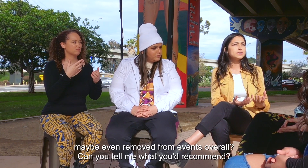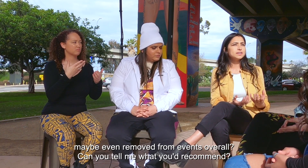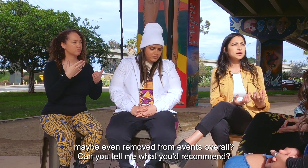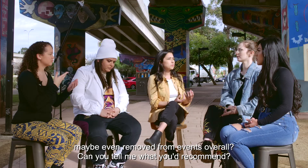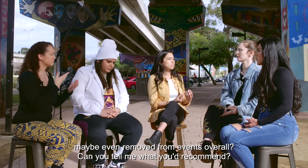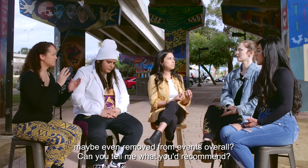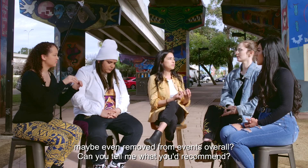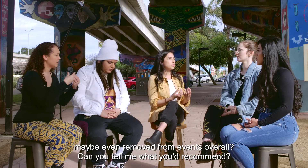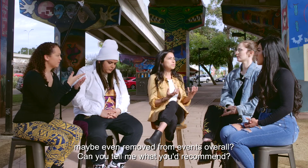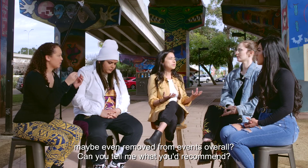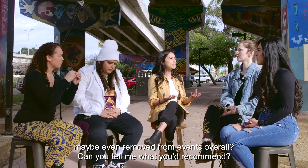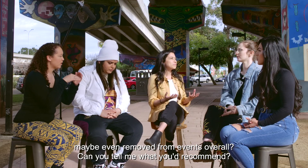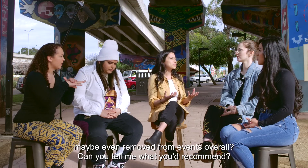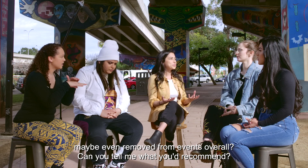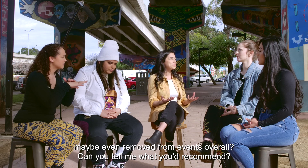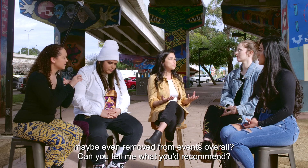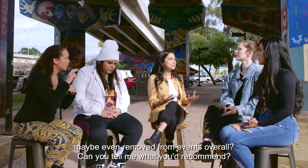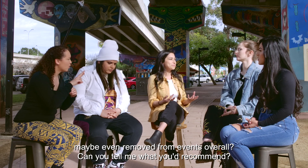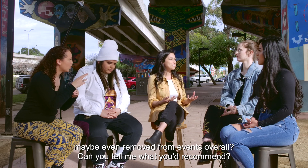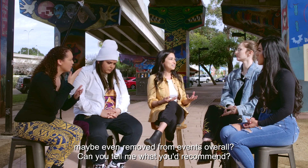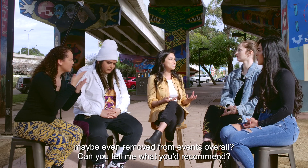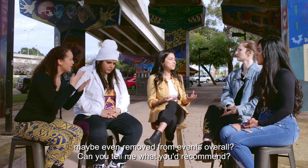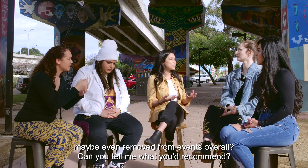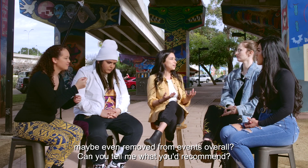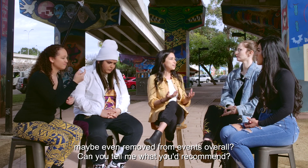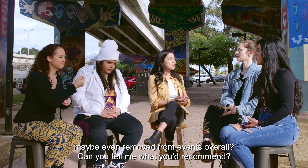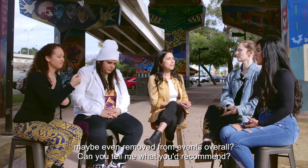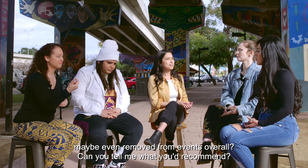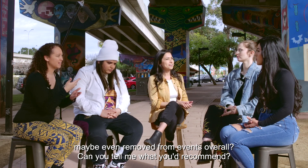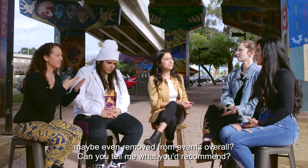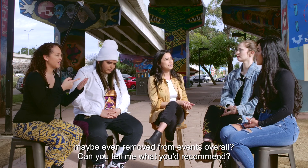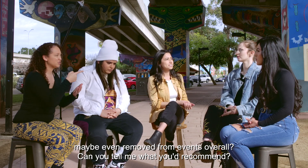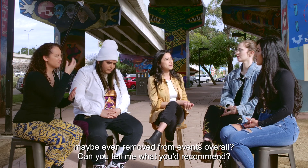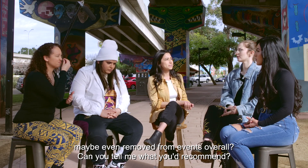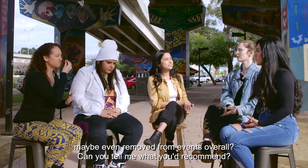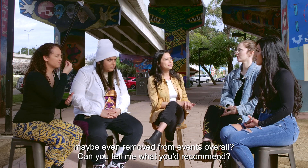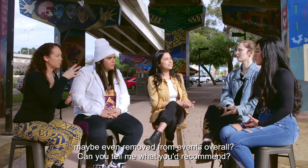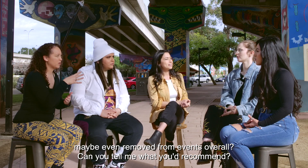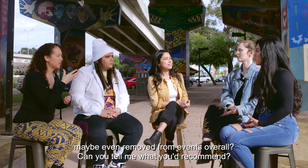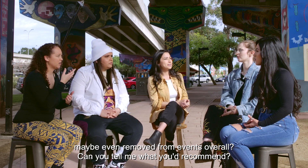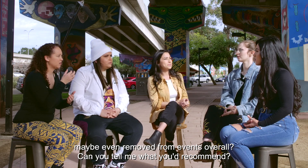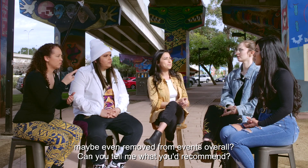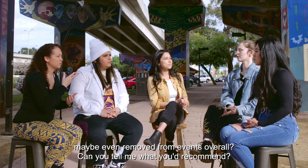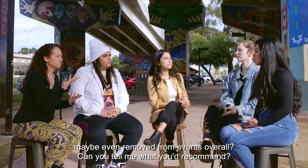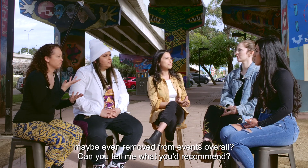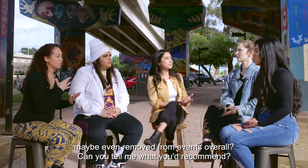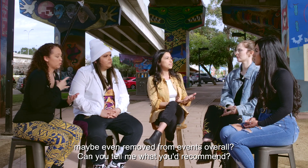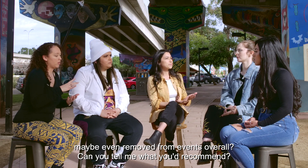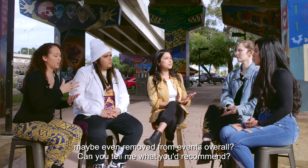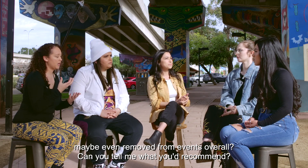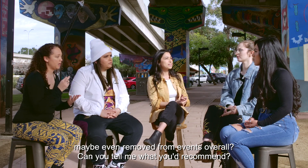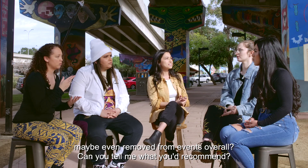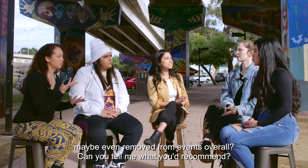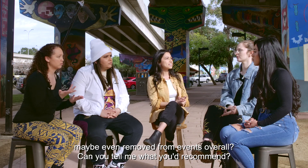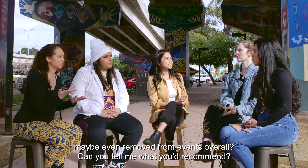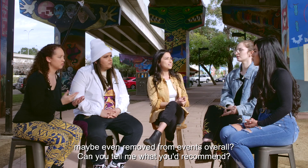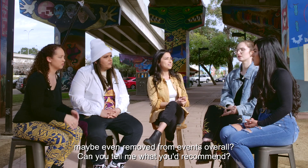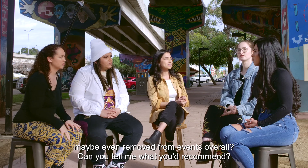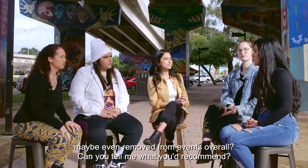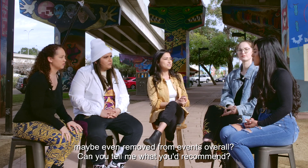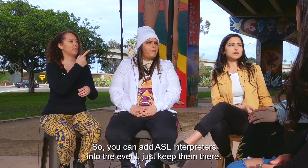you, or maybe even remove from events overall? Can you tell me what you'd